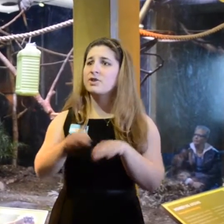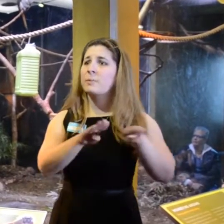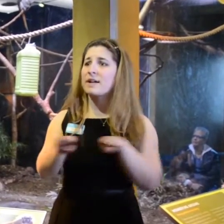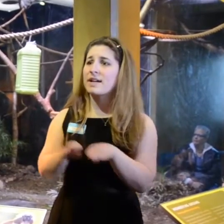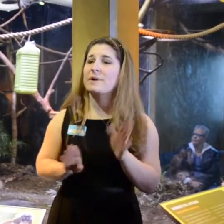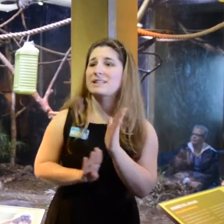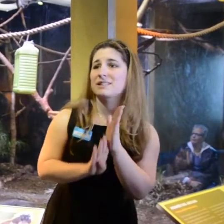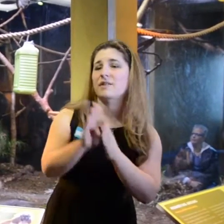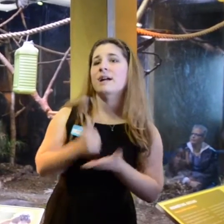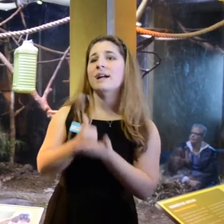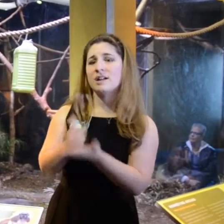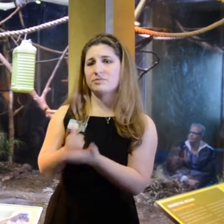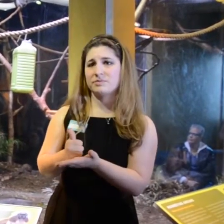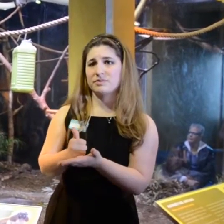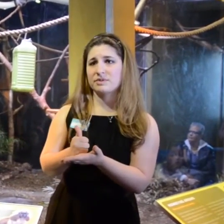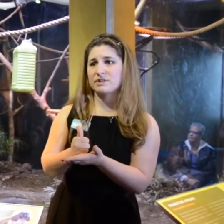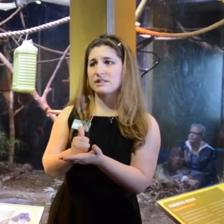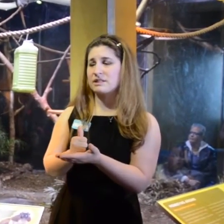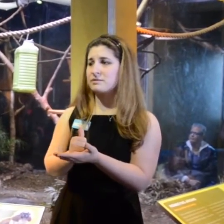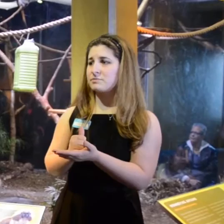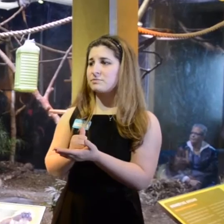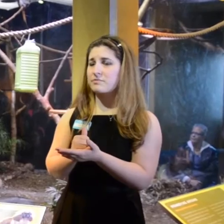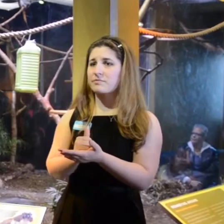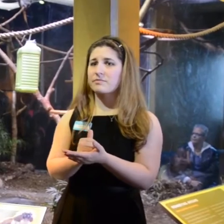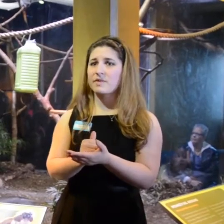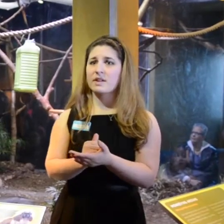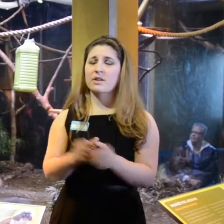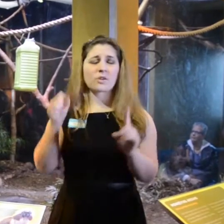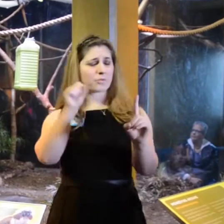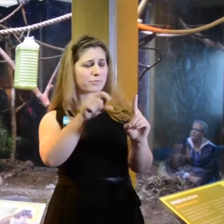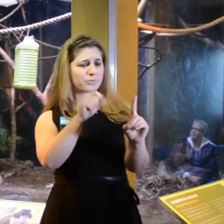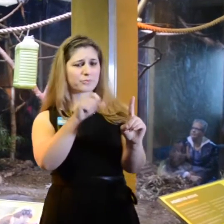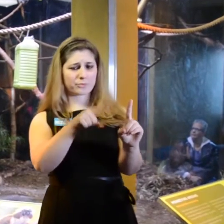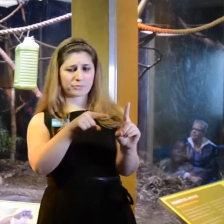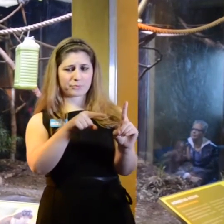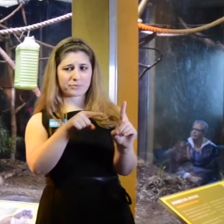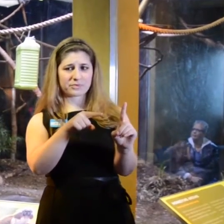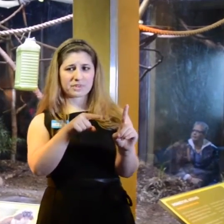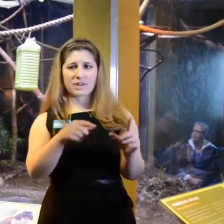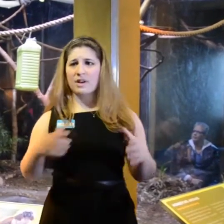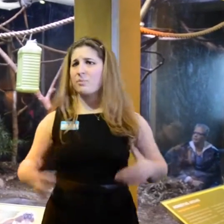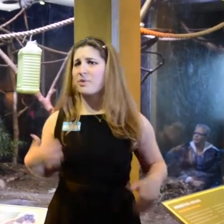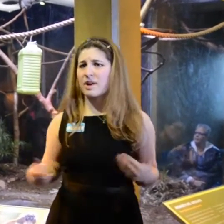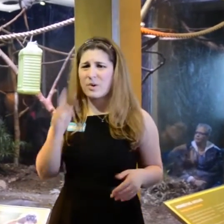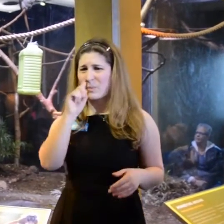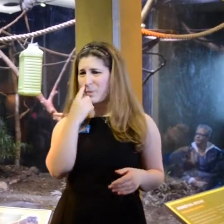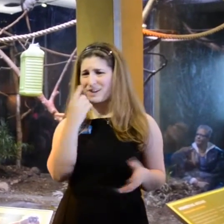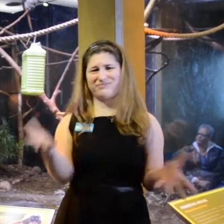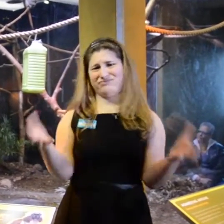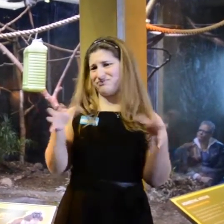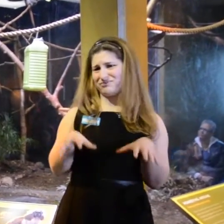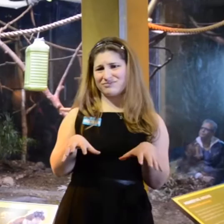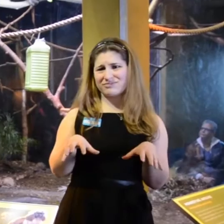we have to give them new things to keep them mentally stimulated. Essentially we don't want them getting bored. Now